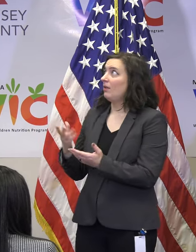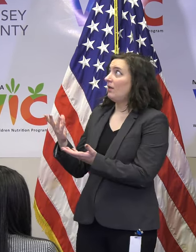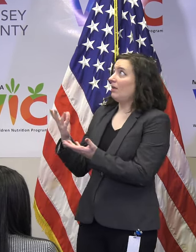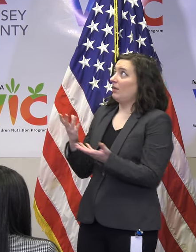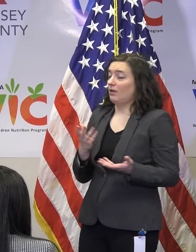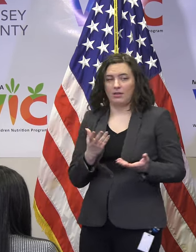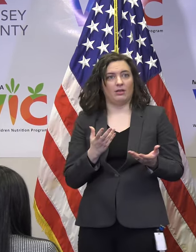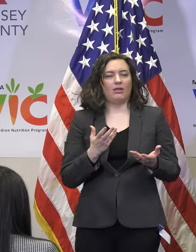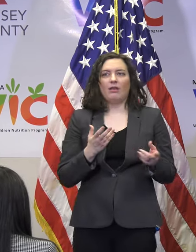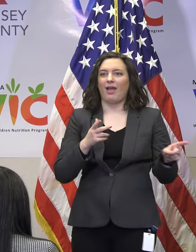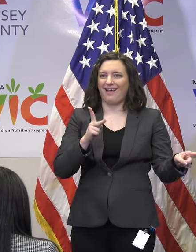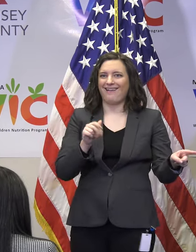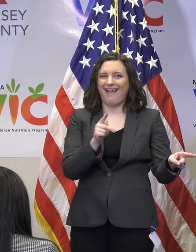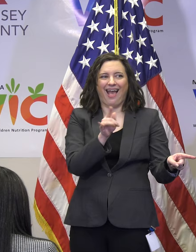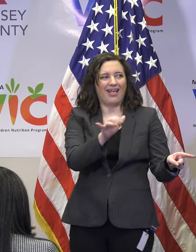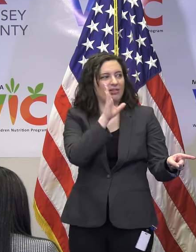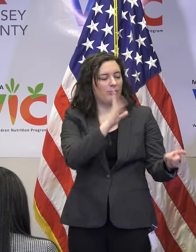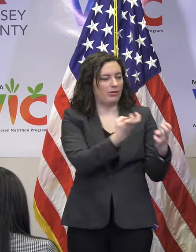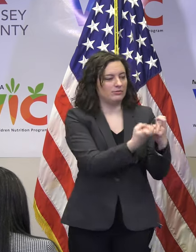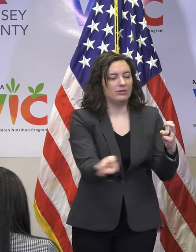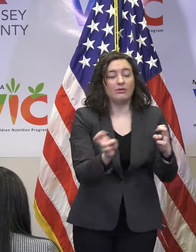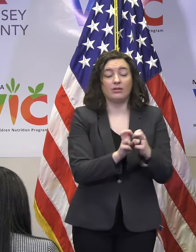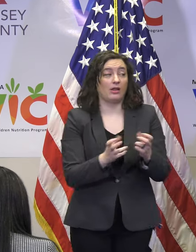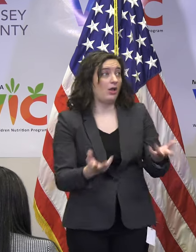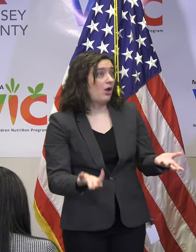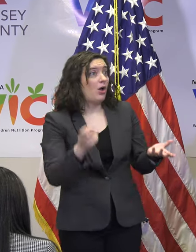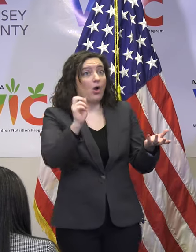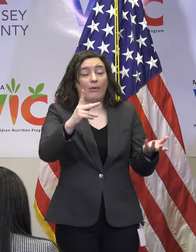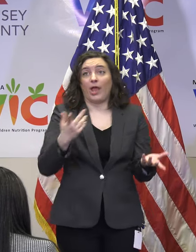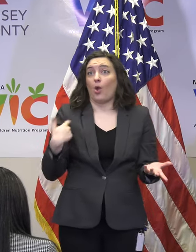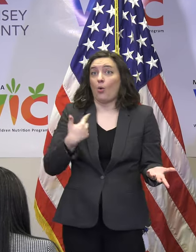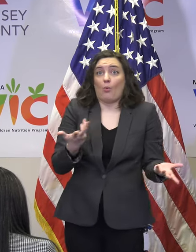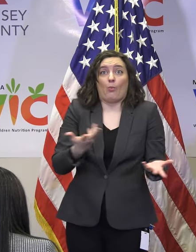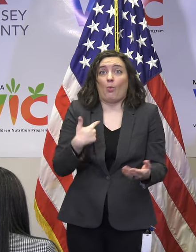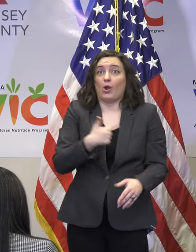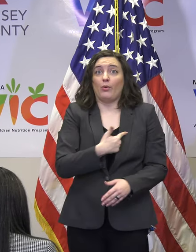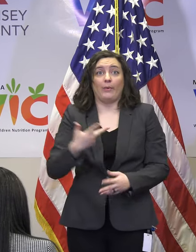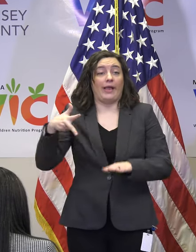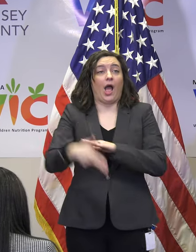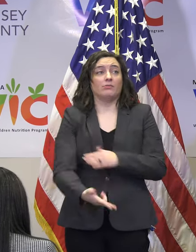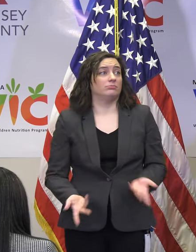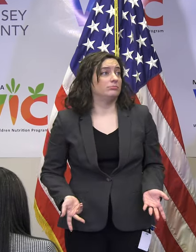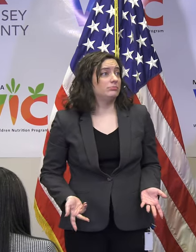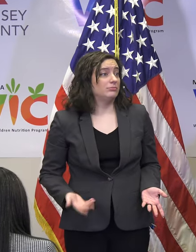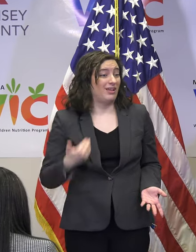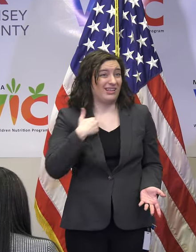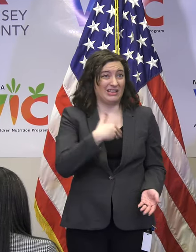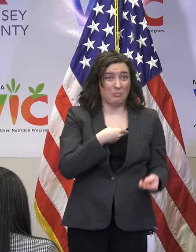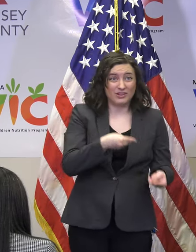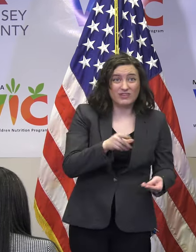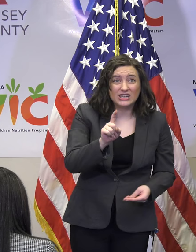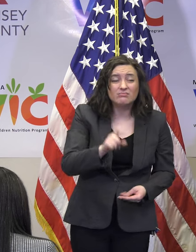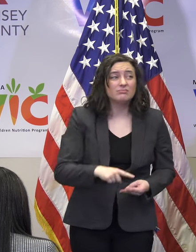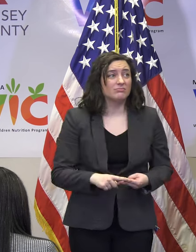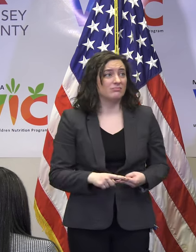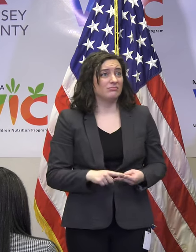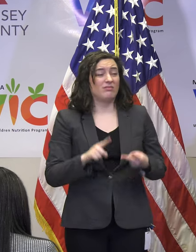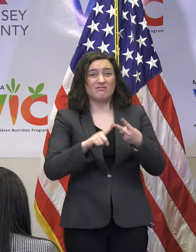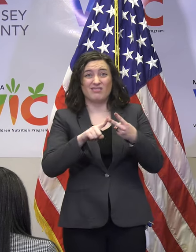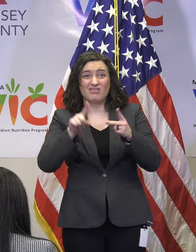around a table and they're going to say, okay, what goes first? Is it the breastfeeding? Is it the hours? Is it